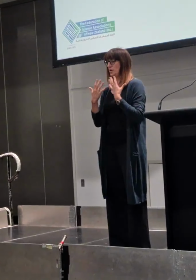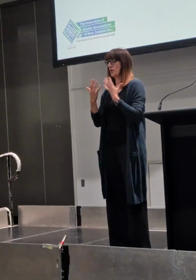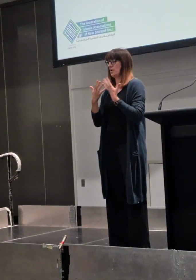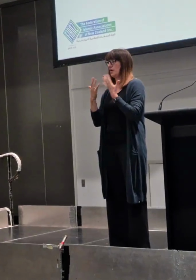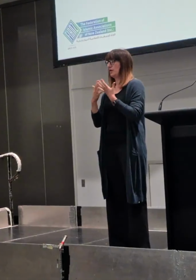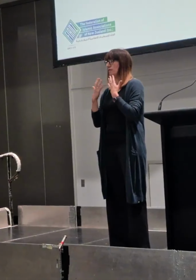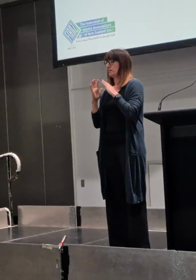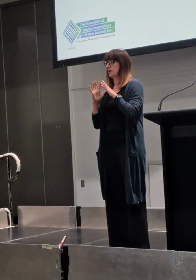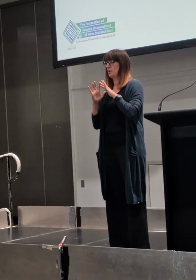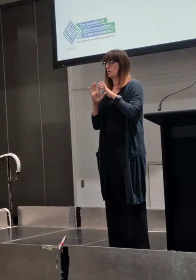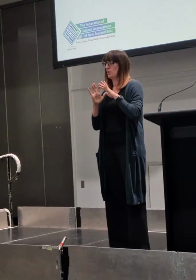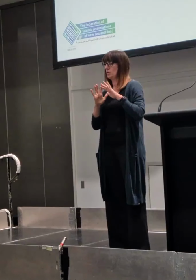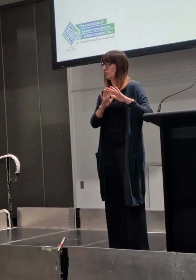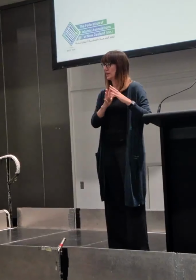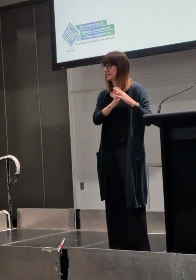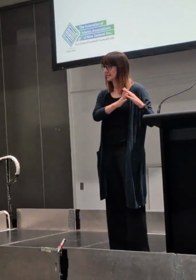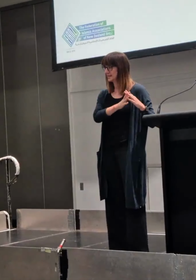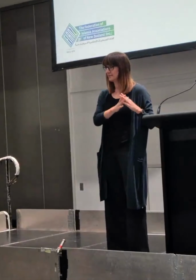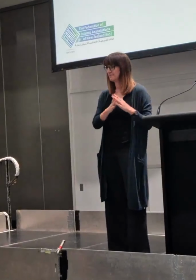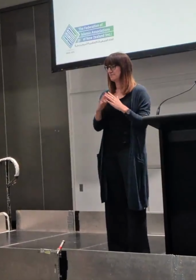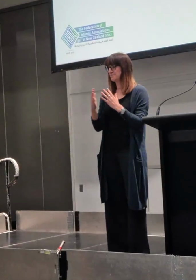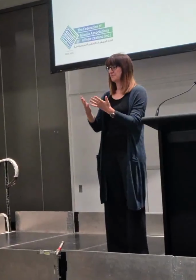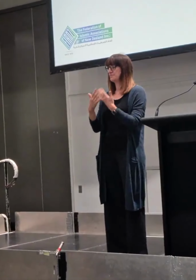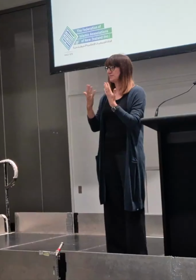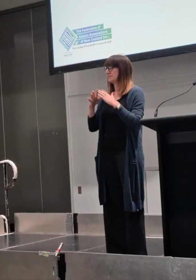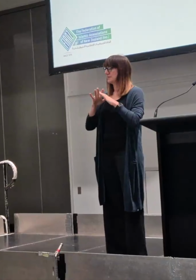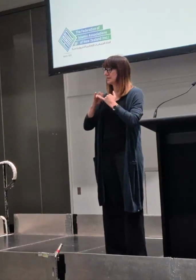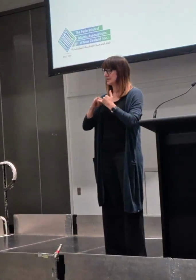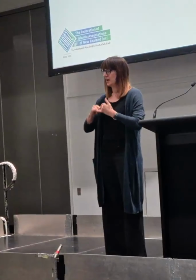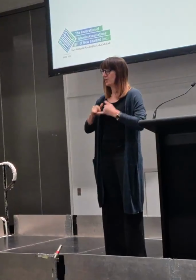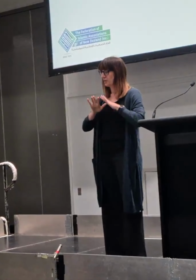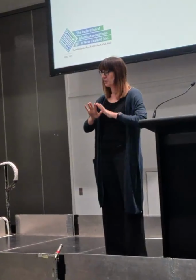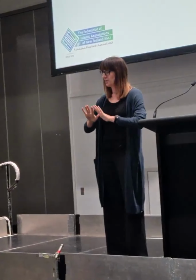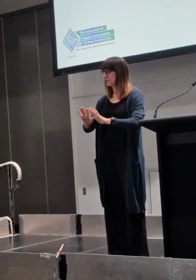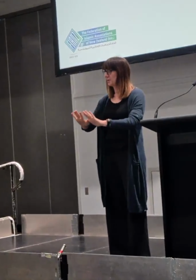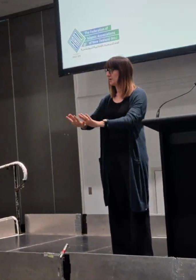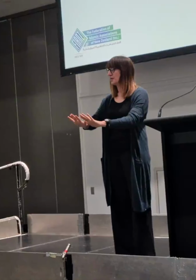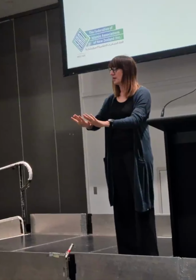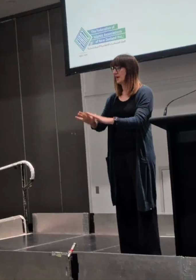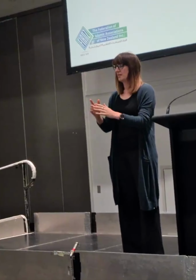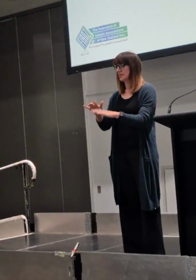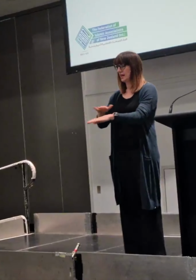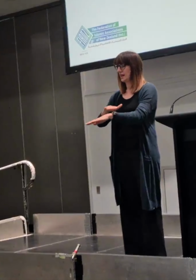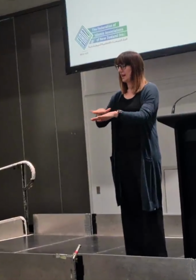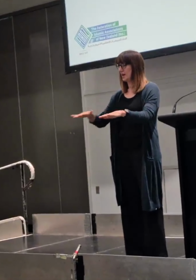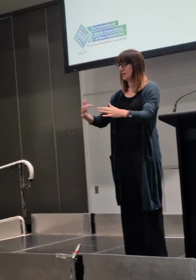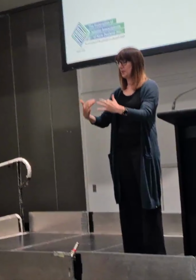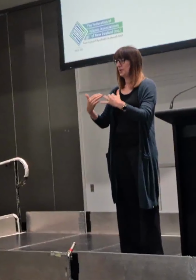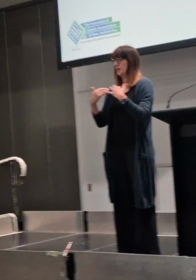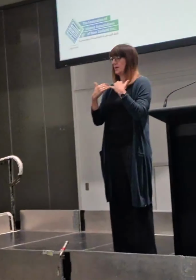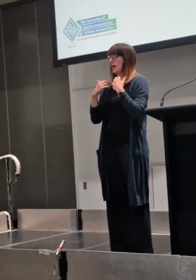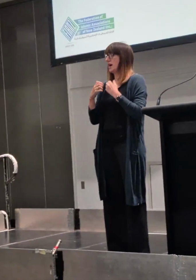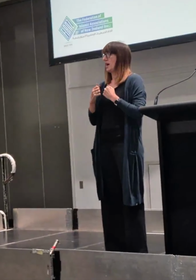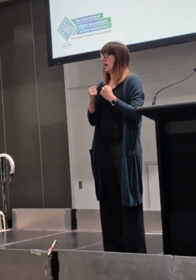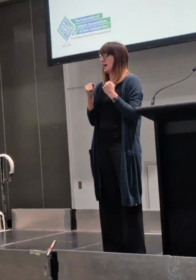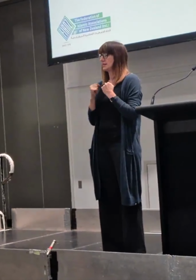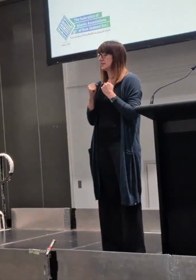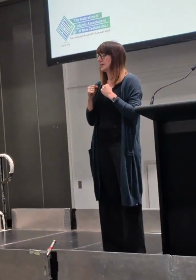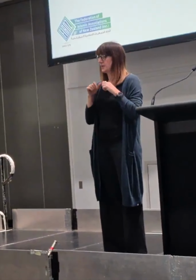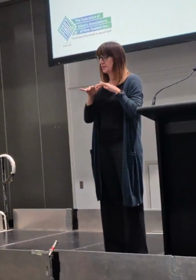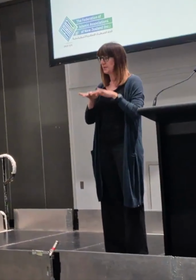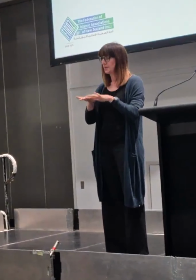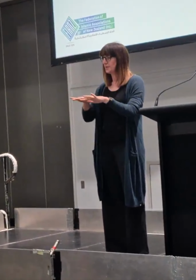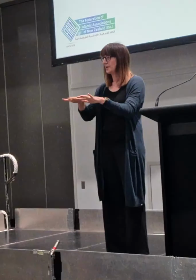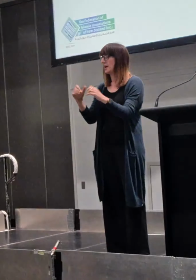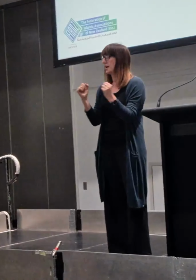southerly. It will be icy cold inland and icy cold on the shore. May the dawn